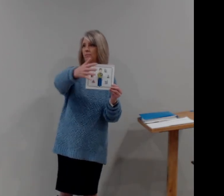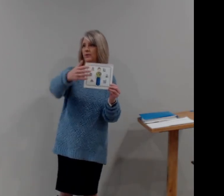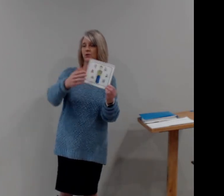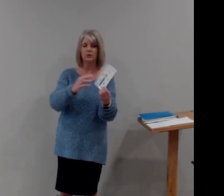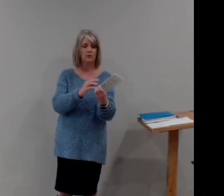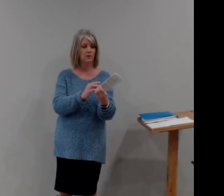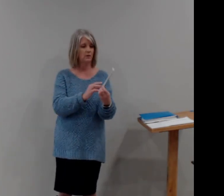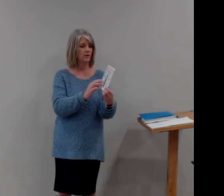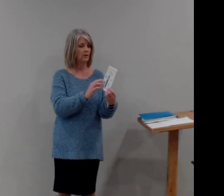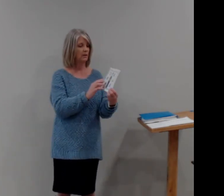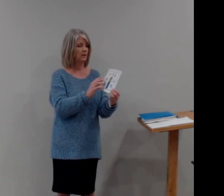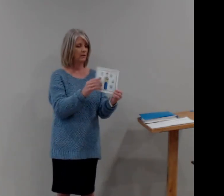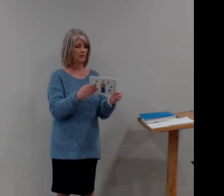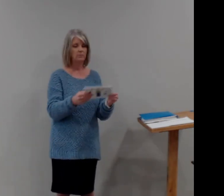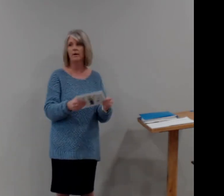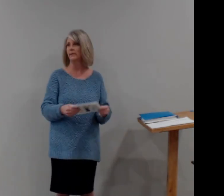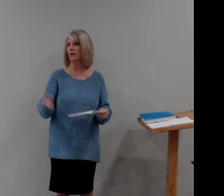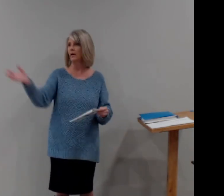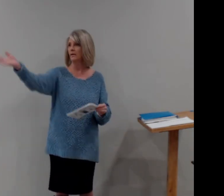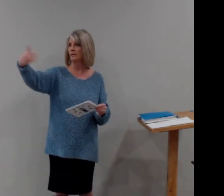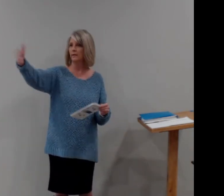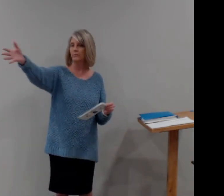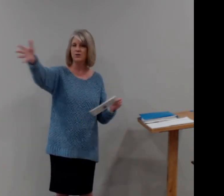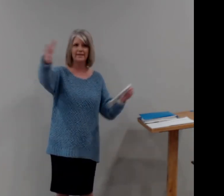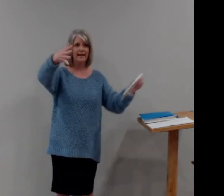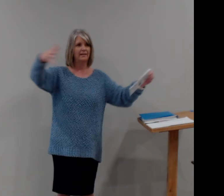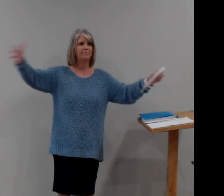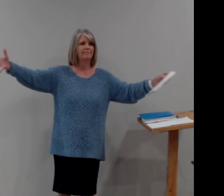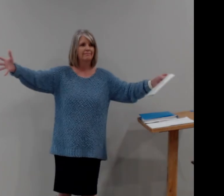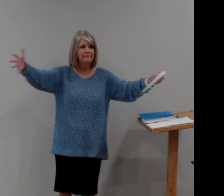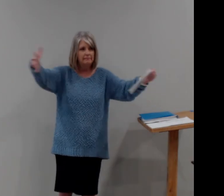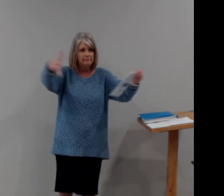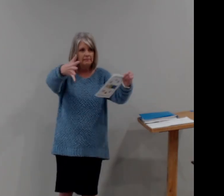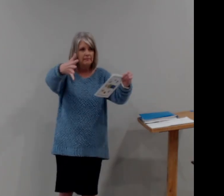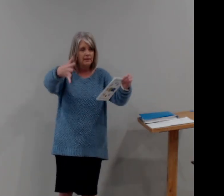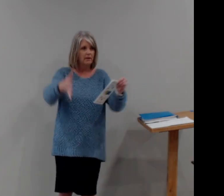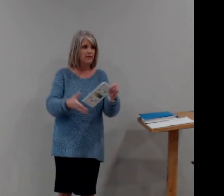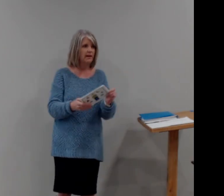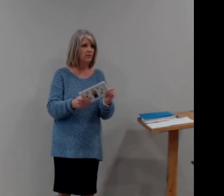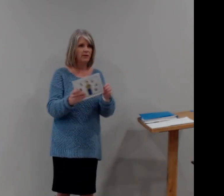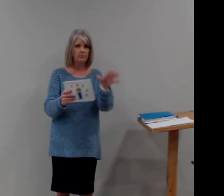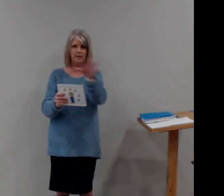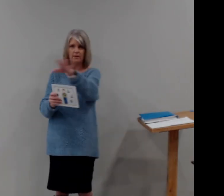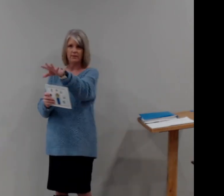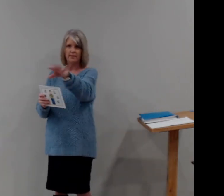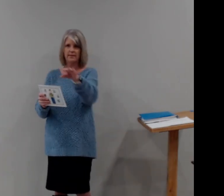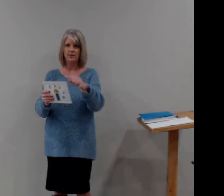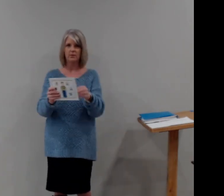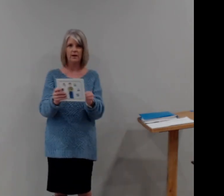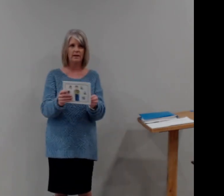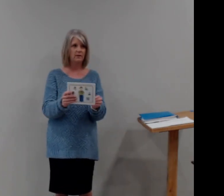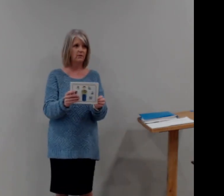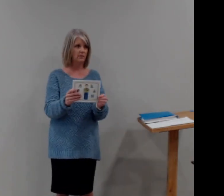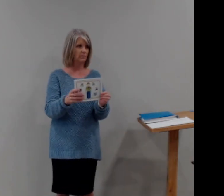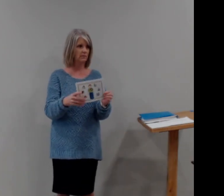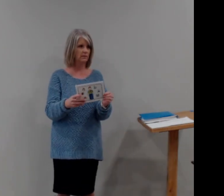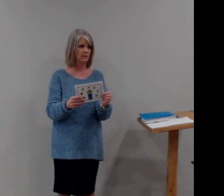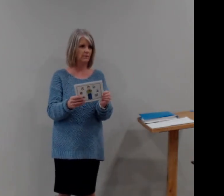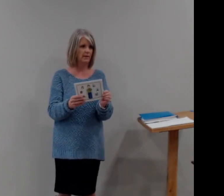picture? Probably not. Can we just kind of come together a little bit on these two right here, or the best we